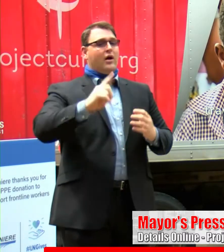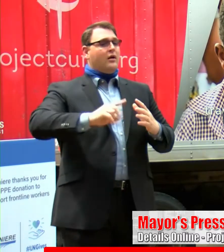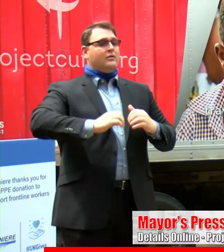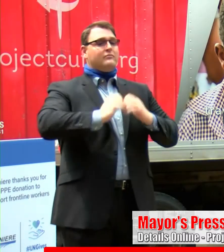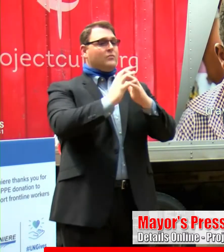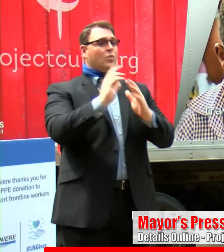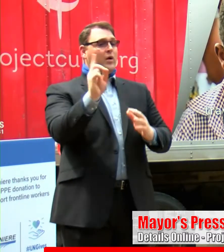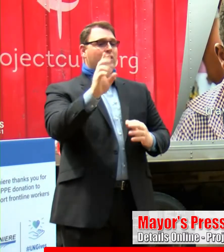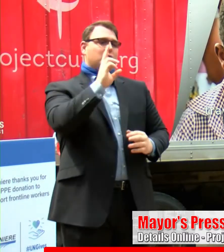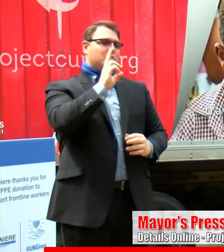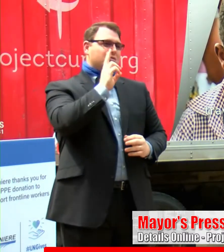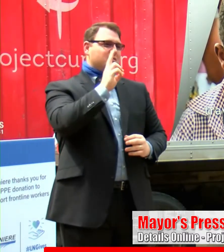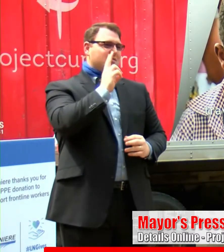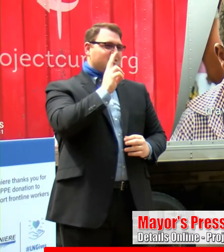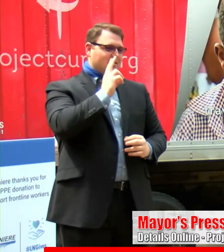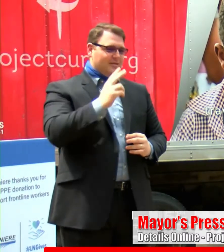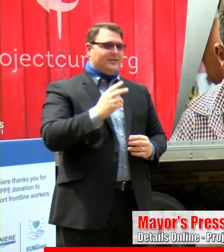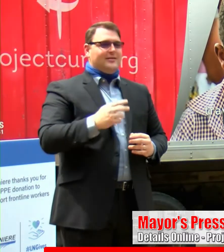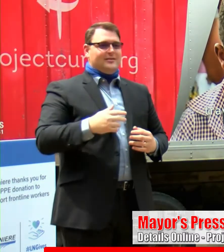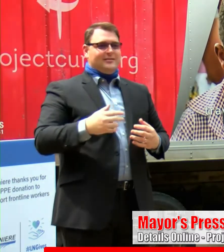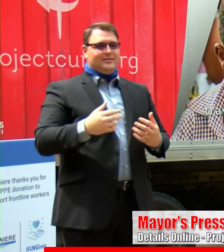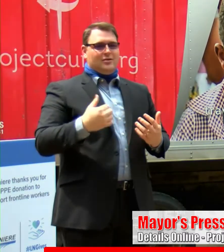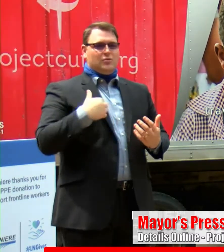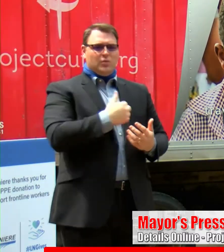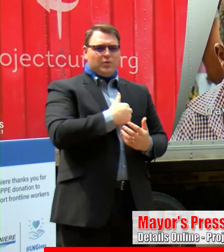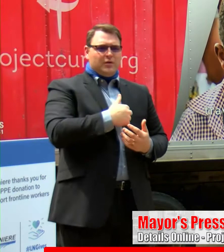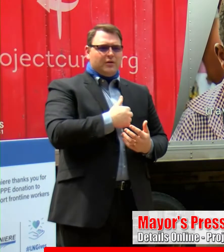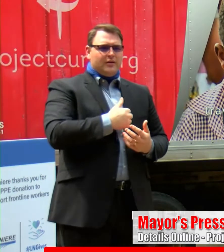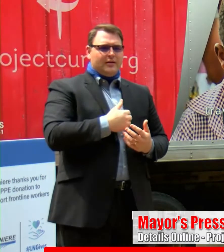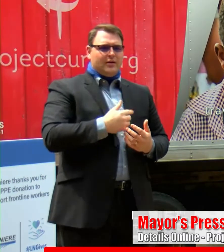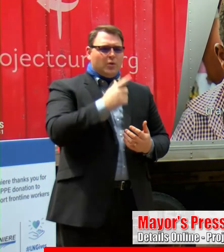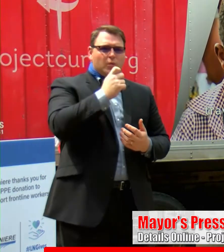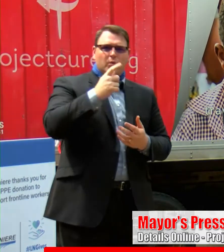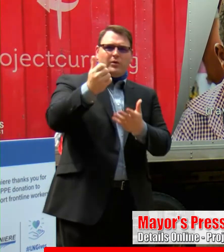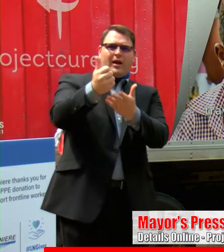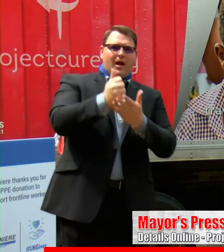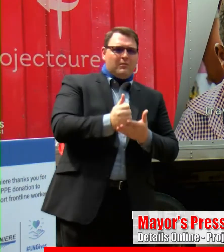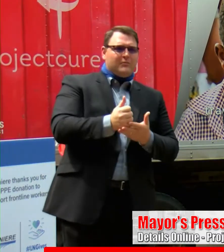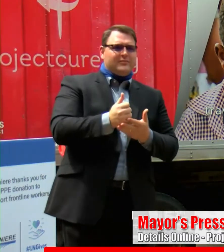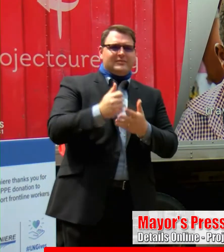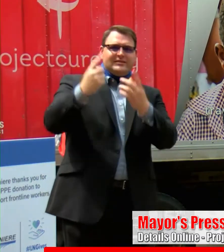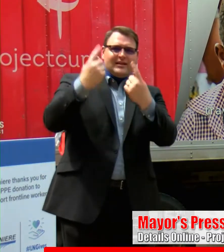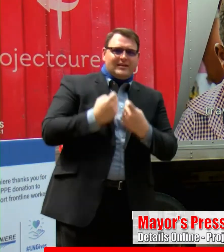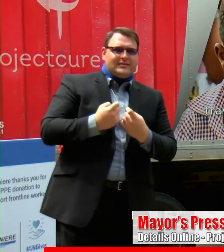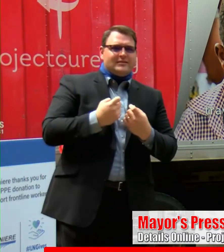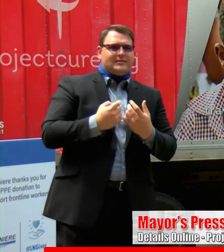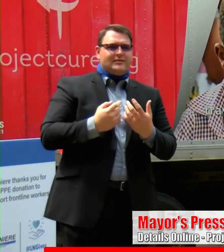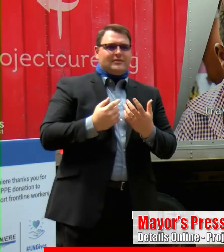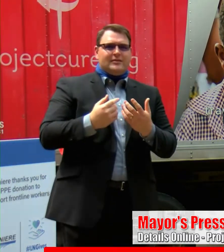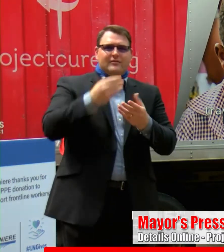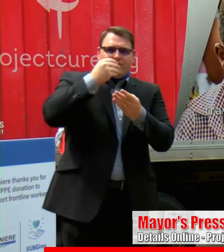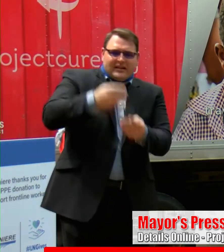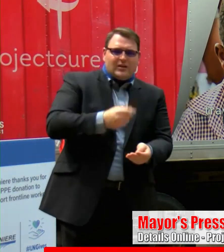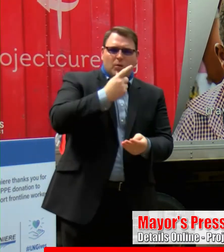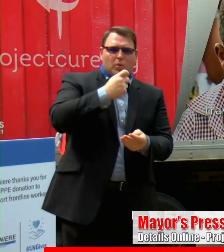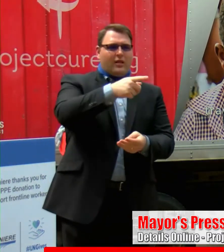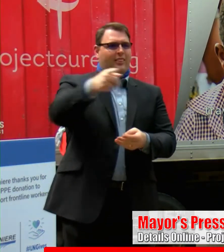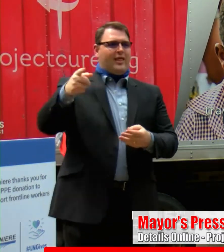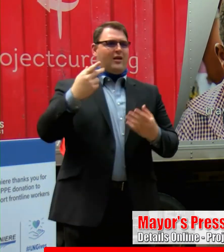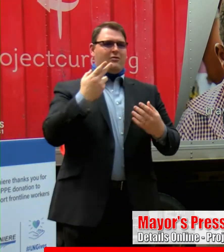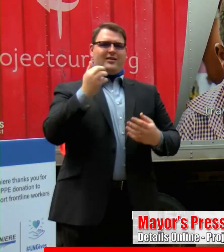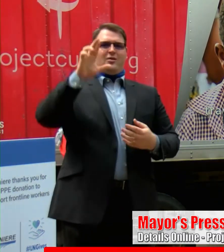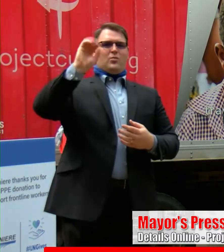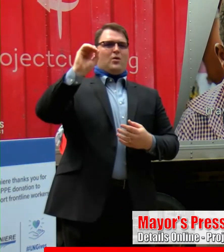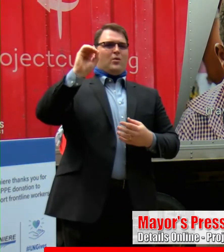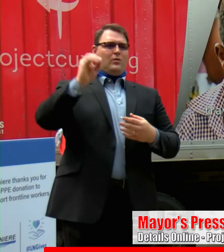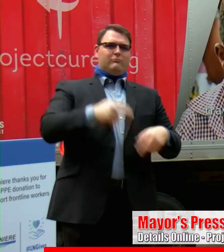front line who are testing us, treating us, feeding us, are our hometown heroes. And we are really proud to be here